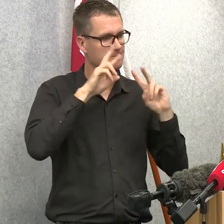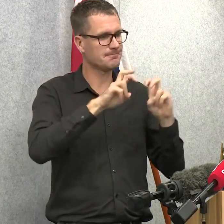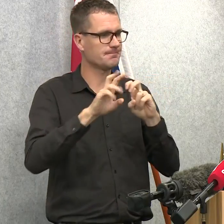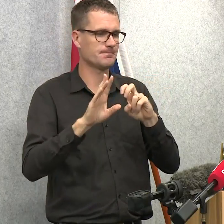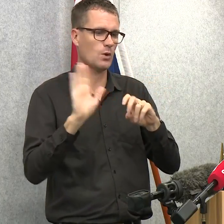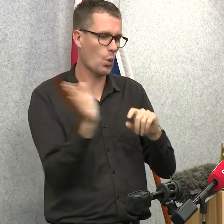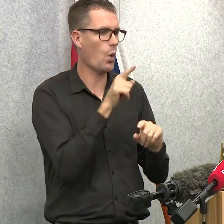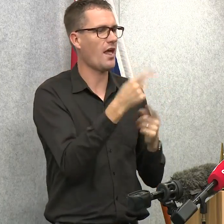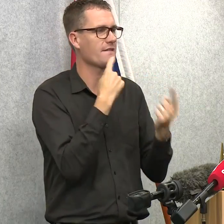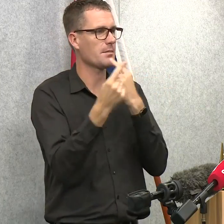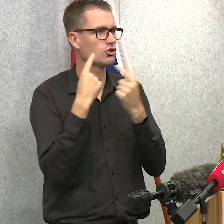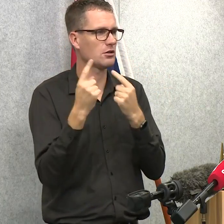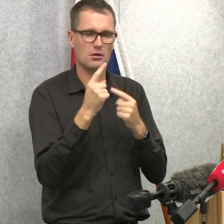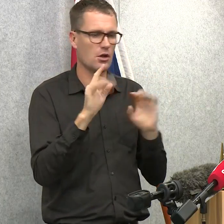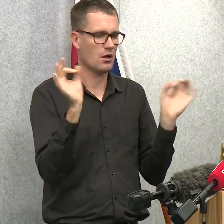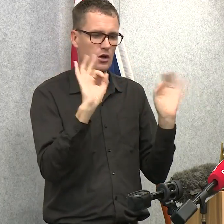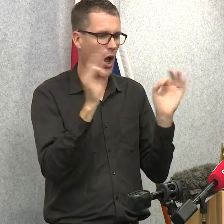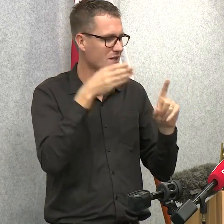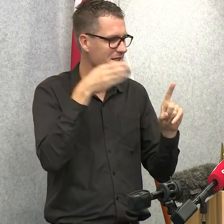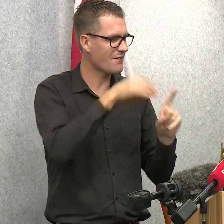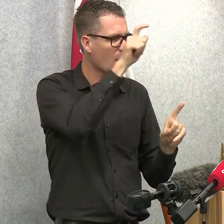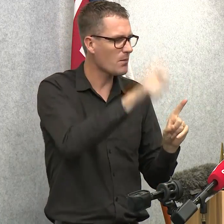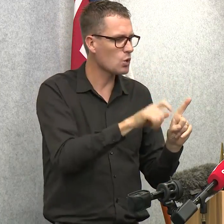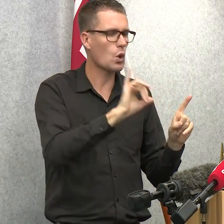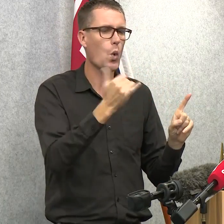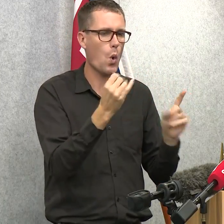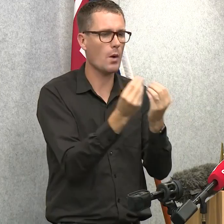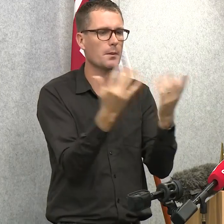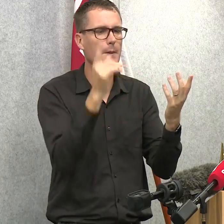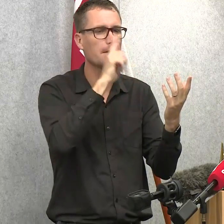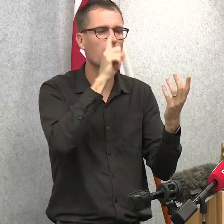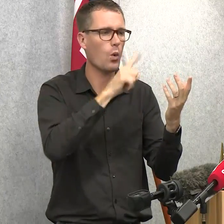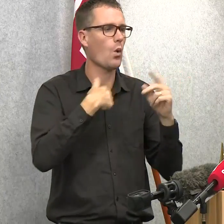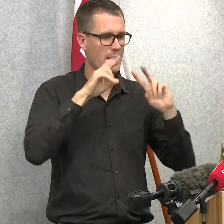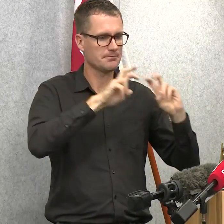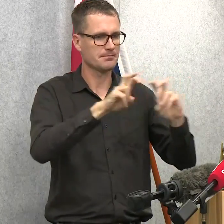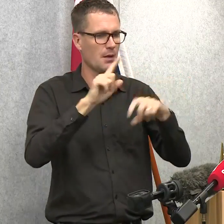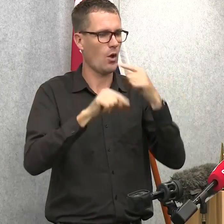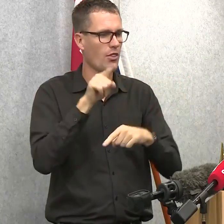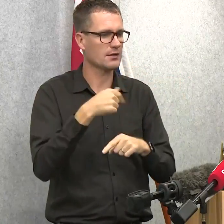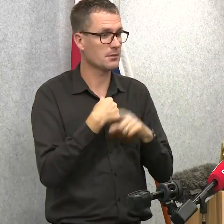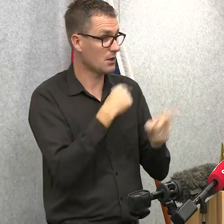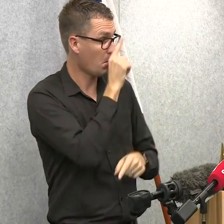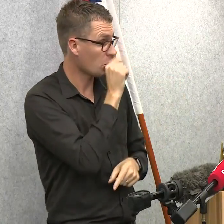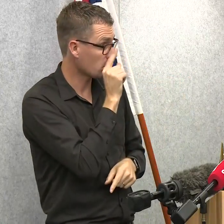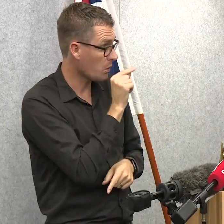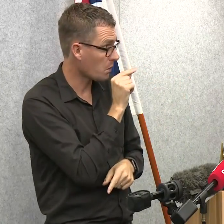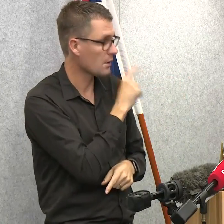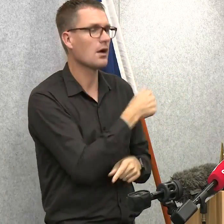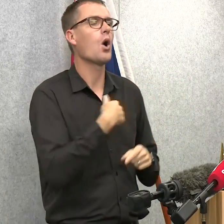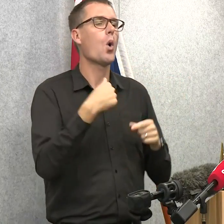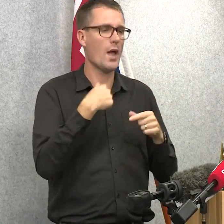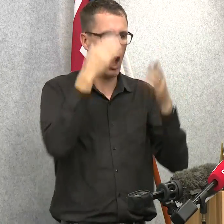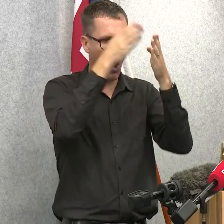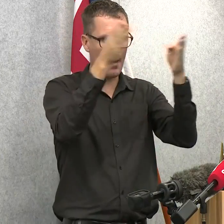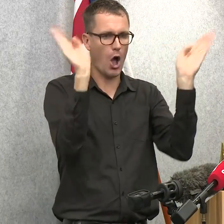don't have a specific person or persons that we're currently looking at in that context. So well, but we're keeping a very open mind.